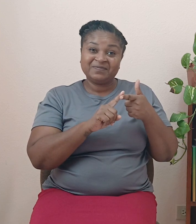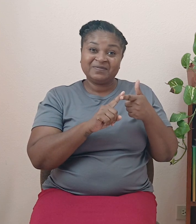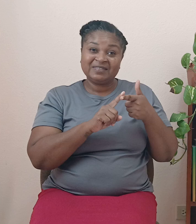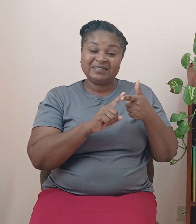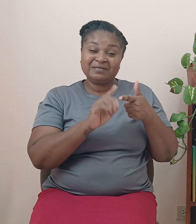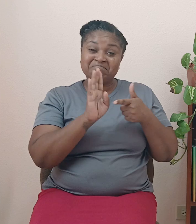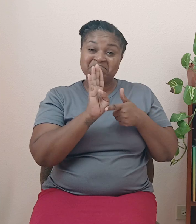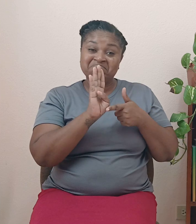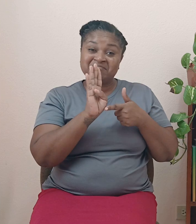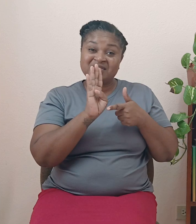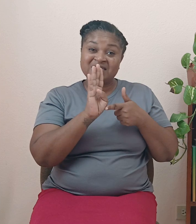B. Orpha.